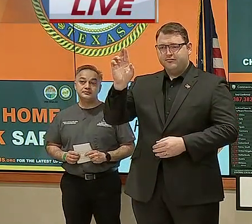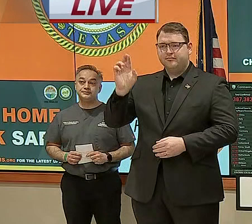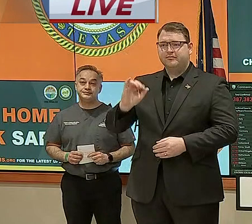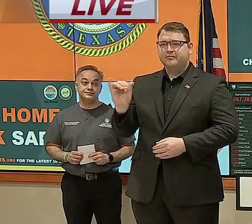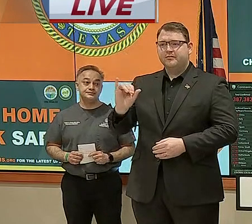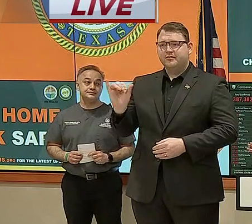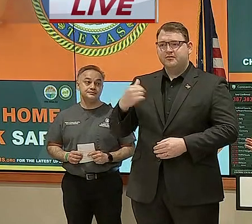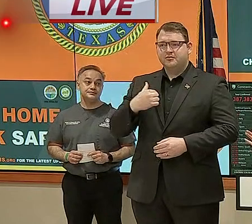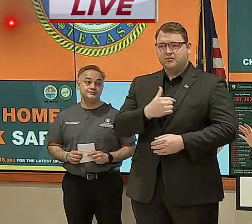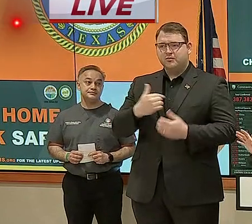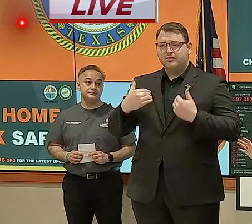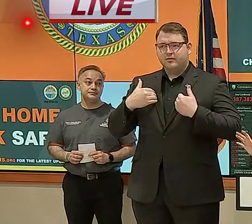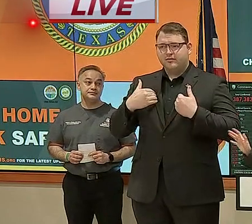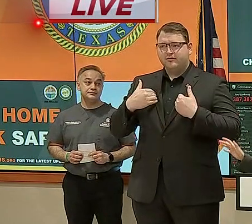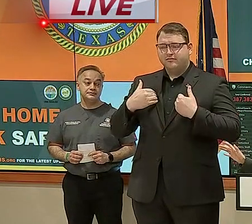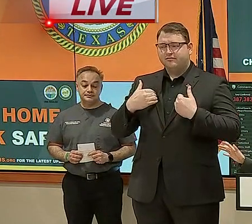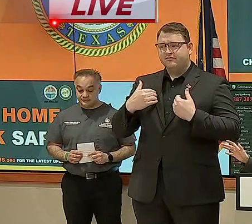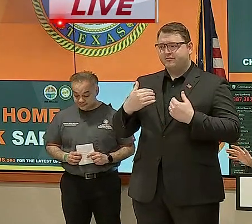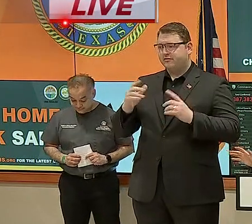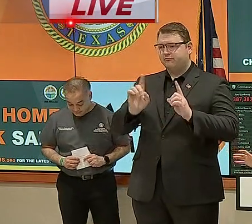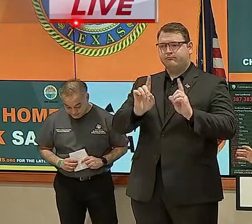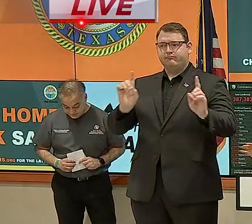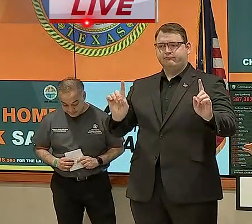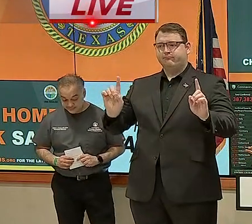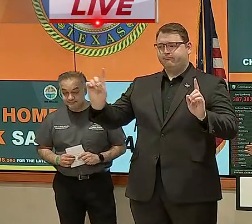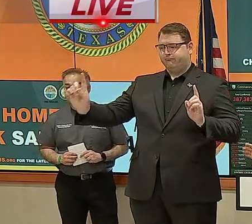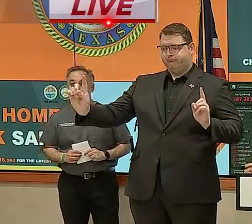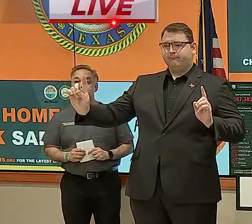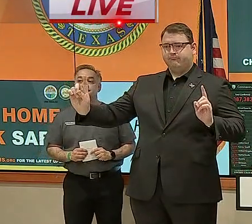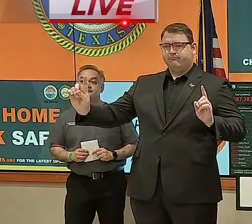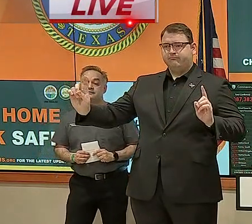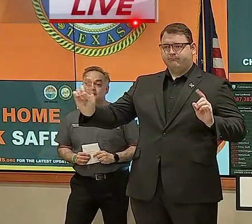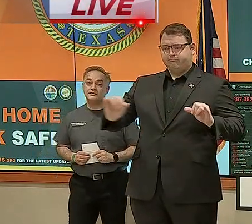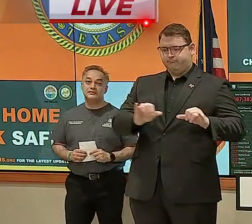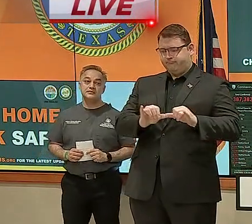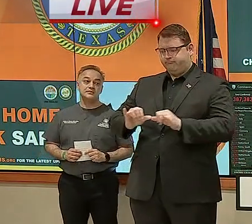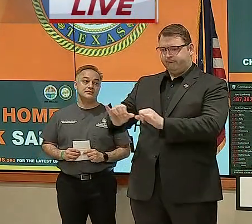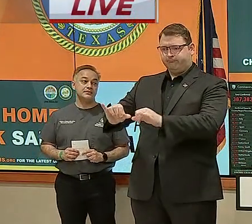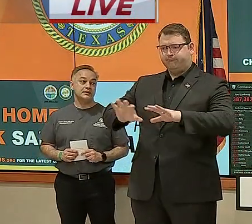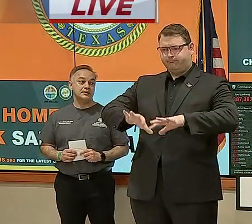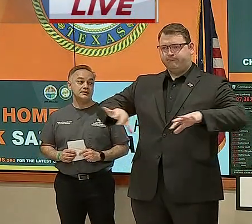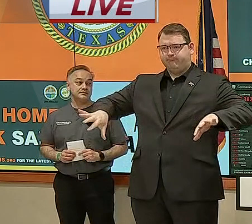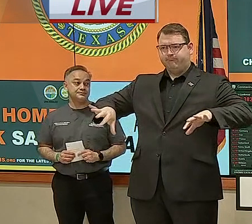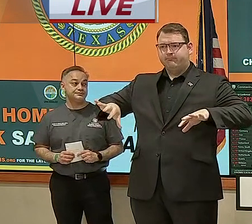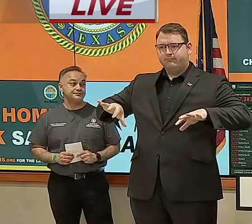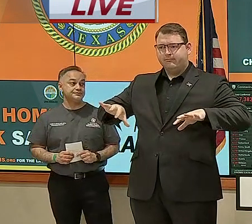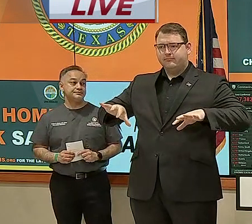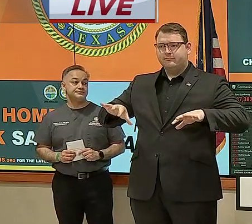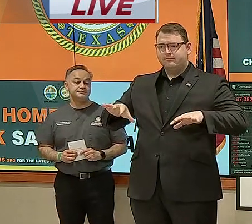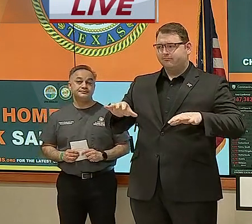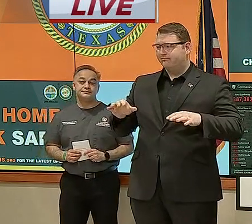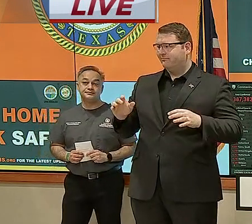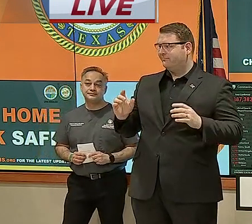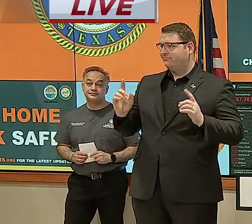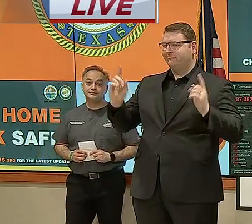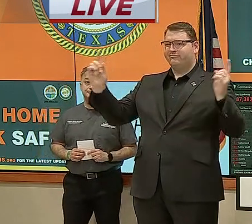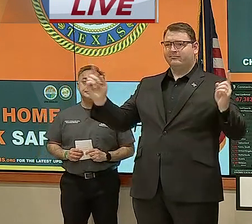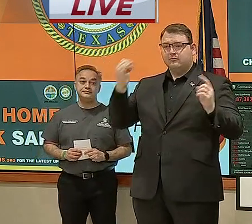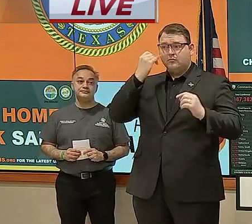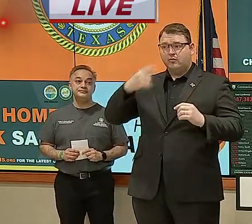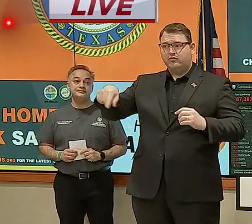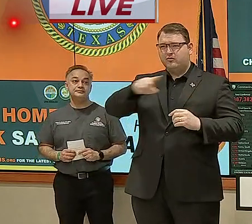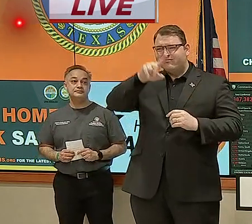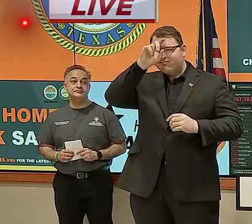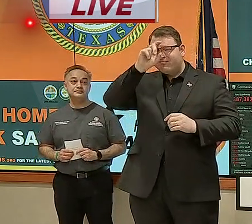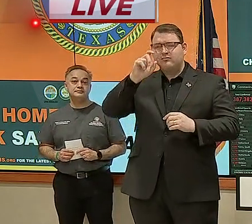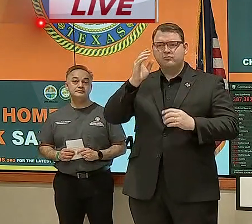have social distancing off the shot for in case folks have any questions.